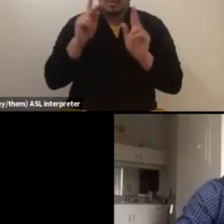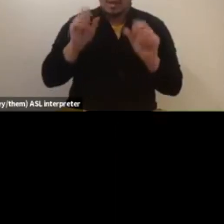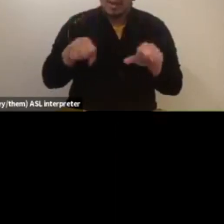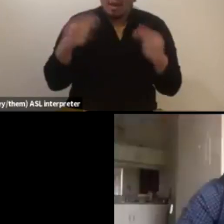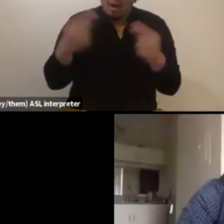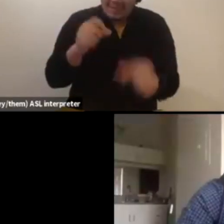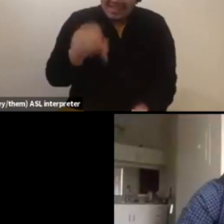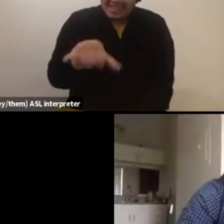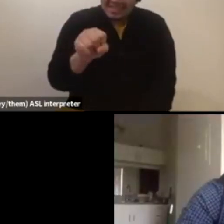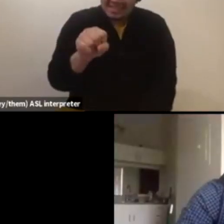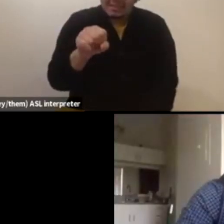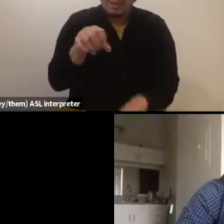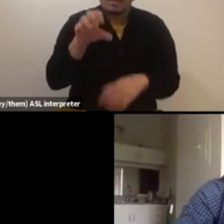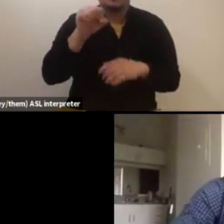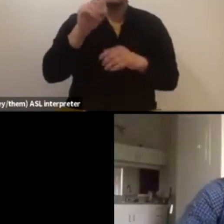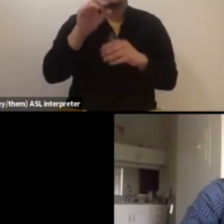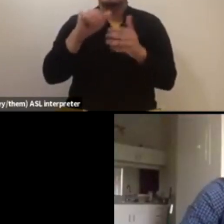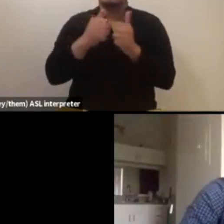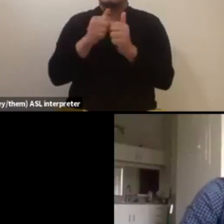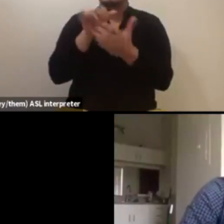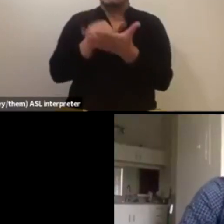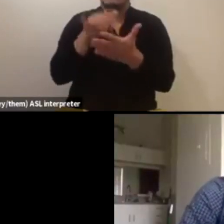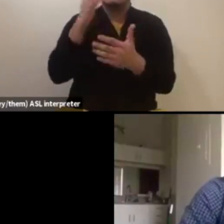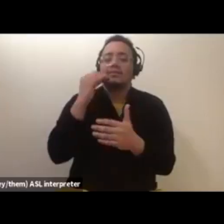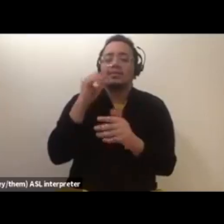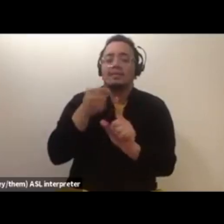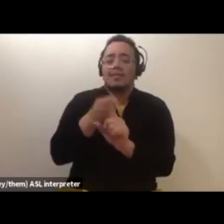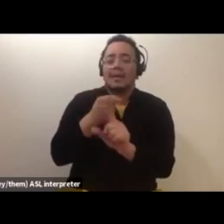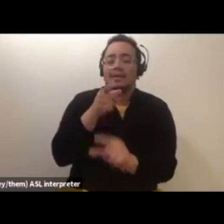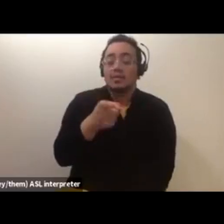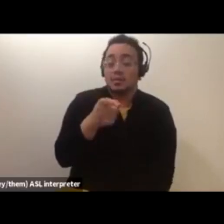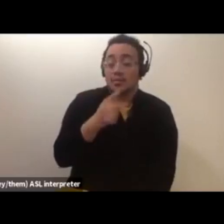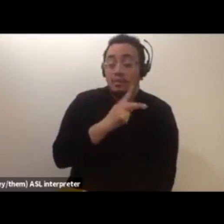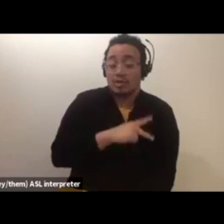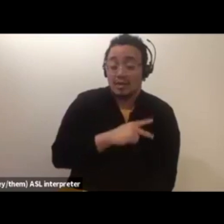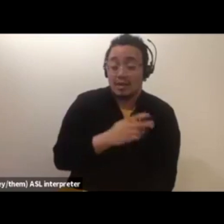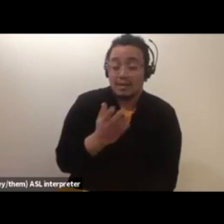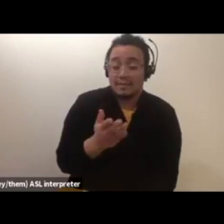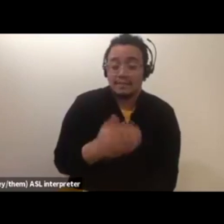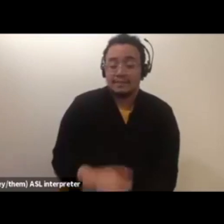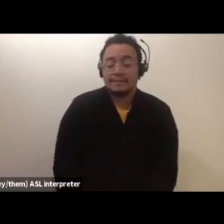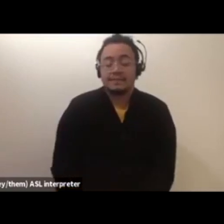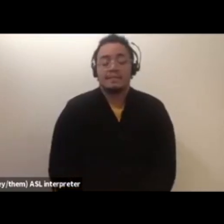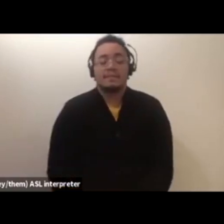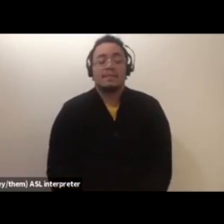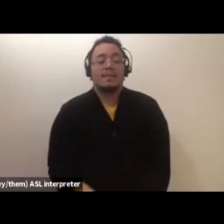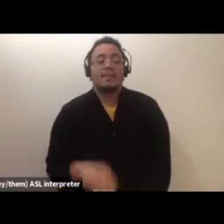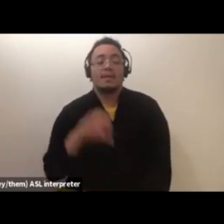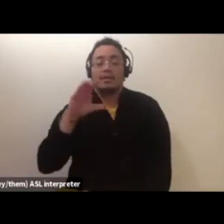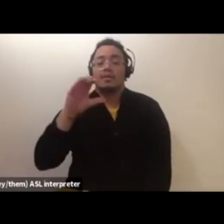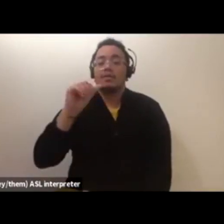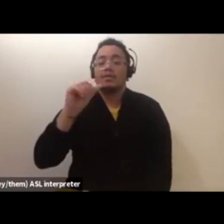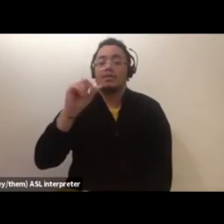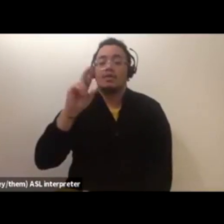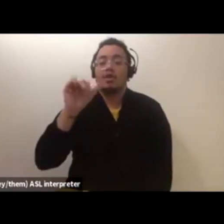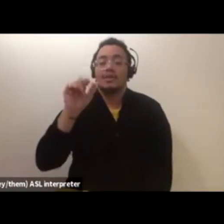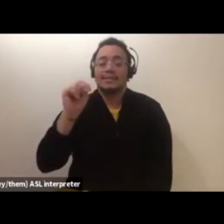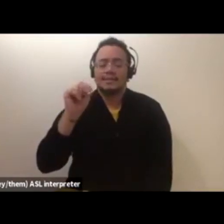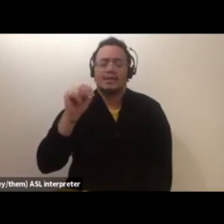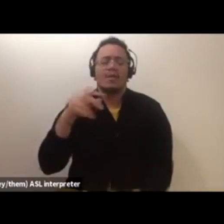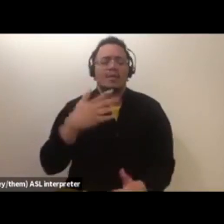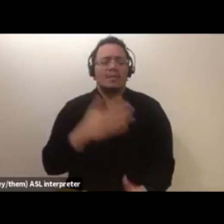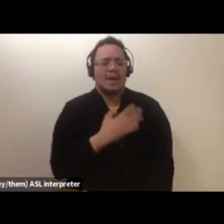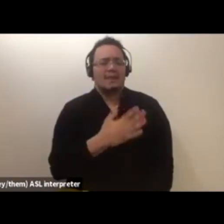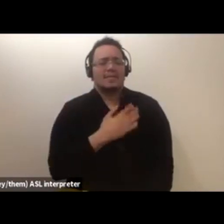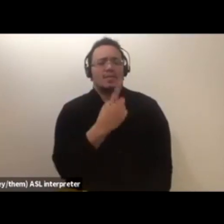How does that affect you personally? I'm so glad you asked that. Actually, you know what? It's kind of nice to be on a panel and not be the